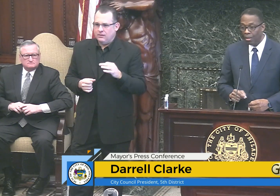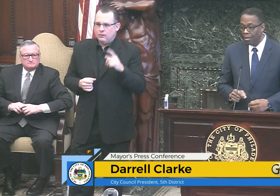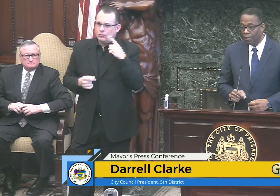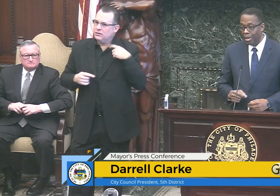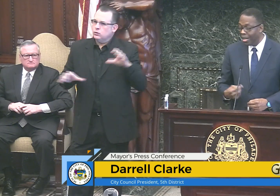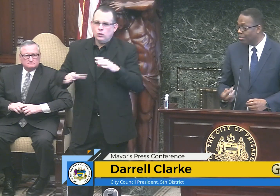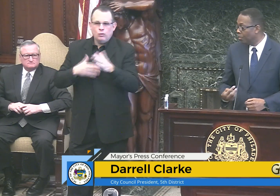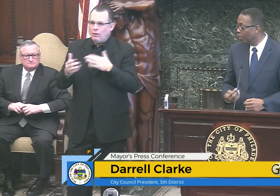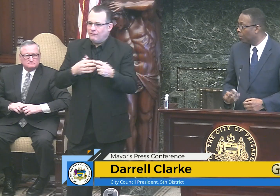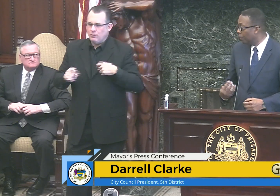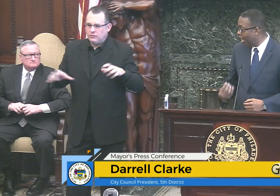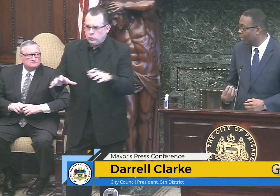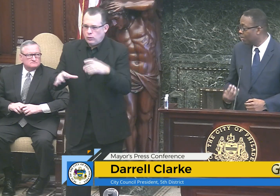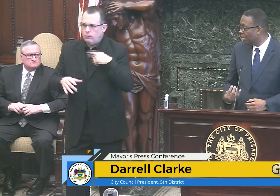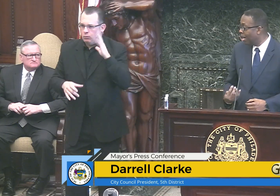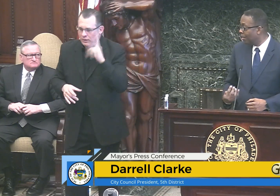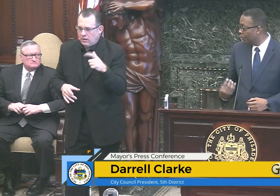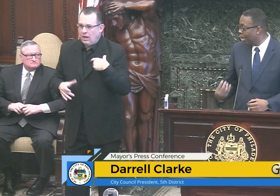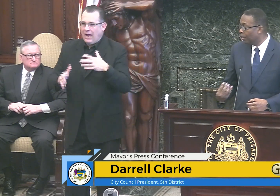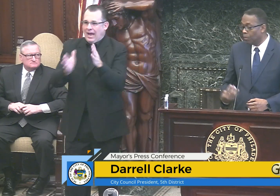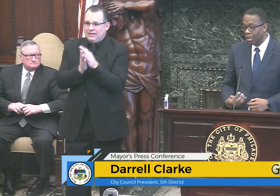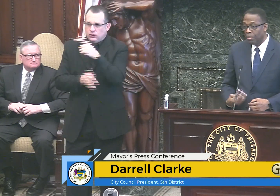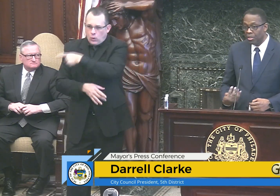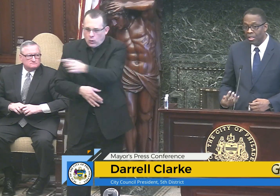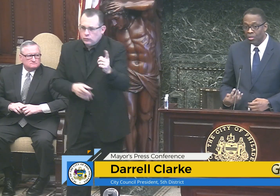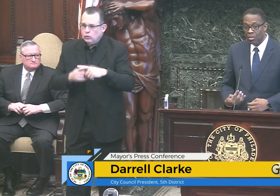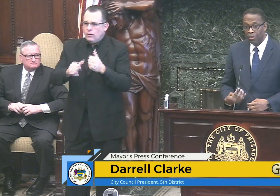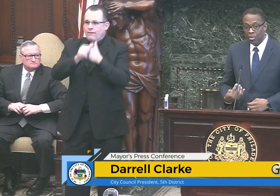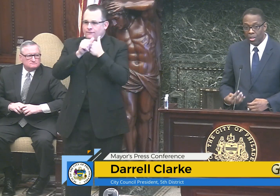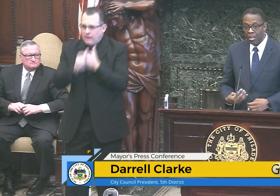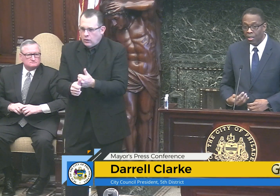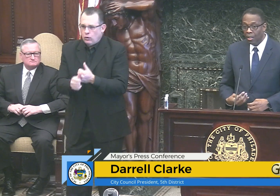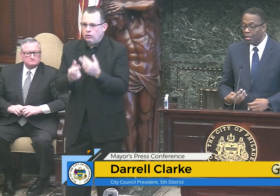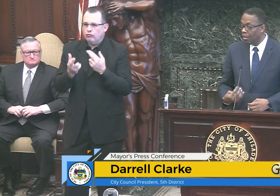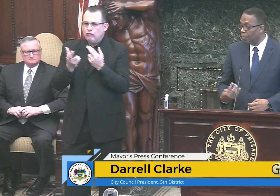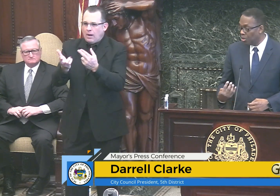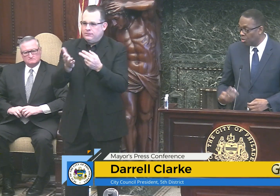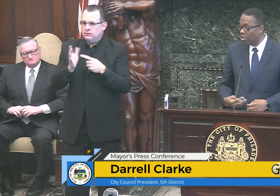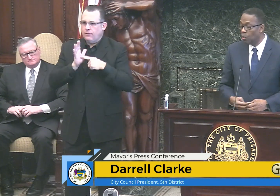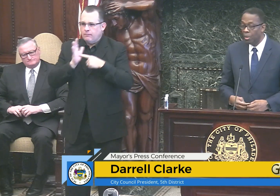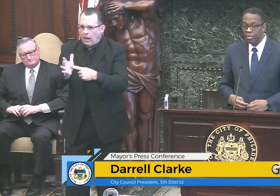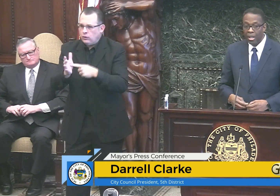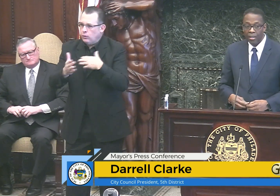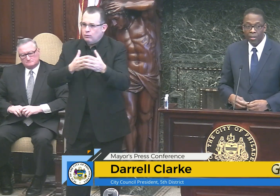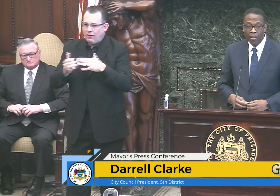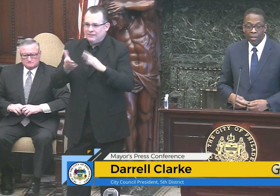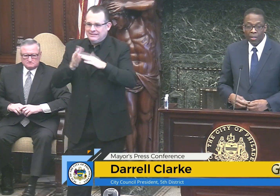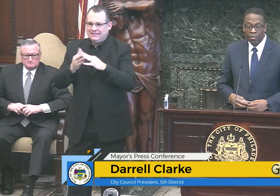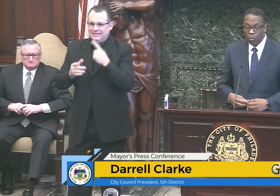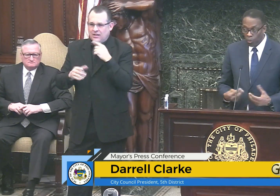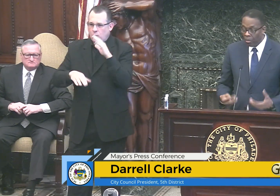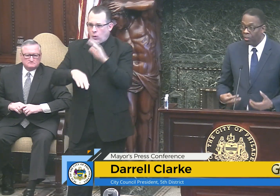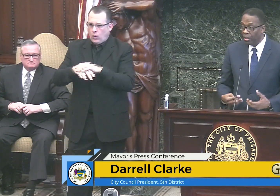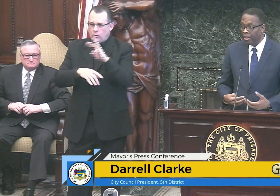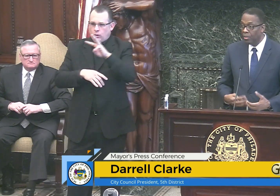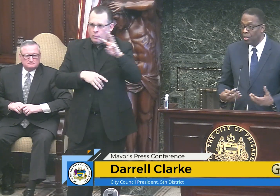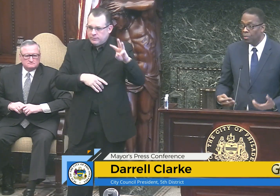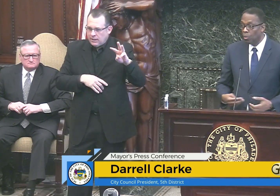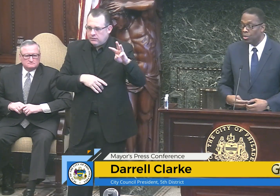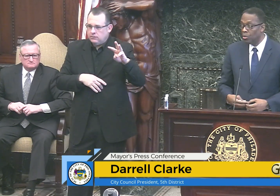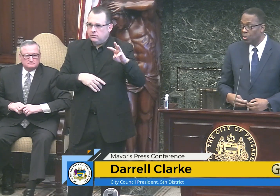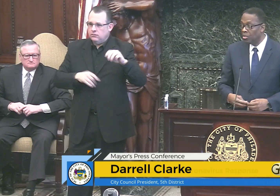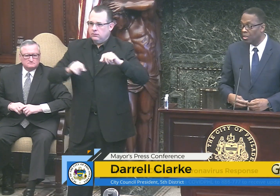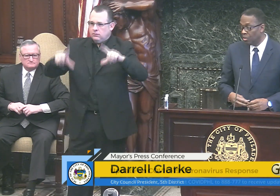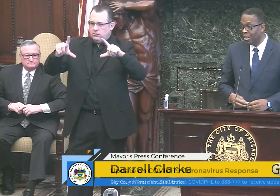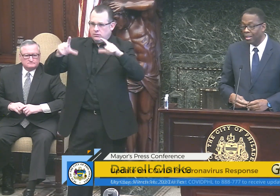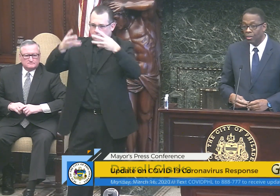do. We're asking people to follow the signs, follow the recommendations of the city. The city's website is real clear in terms of